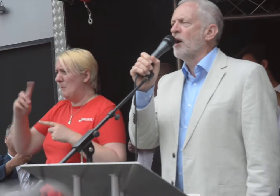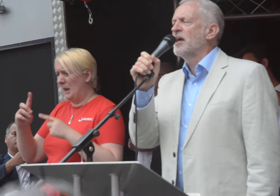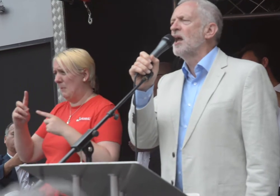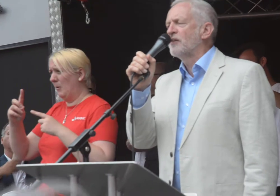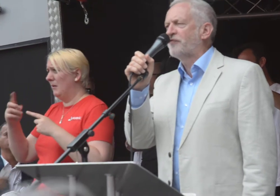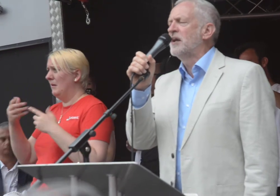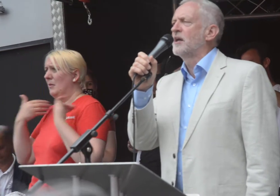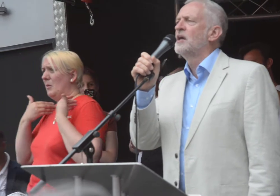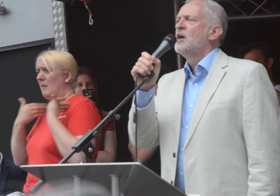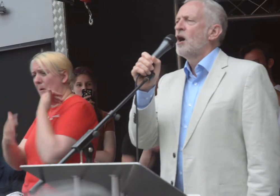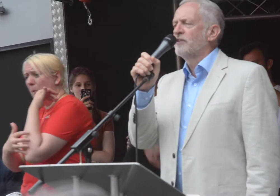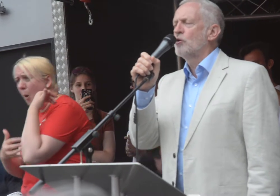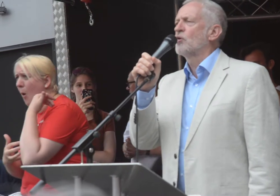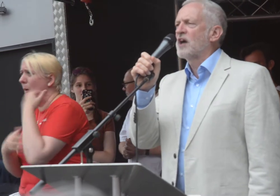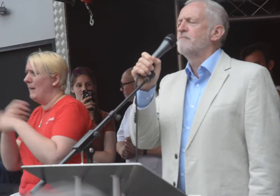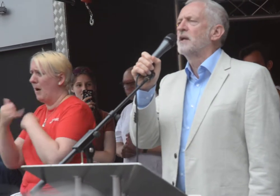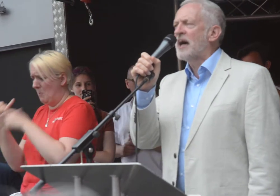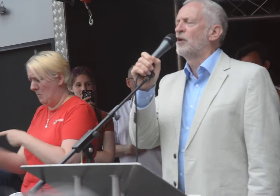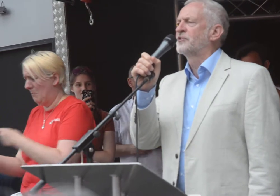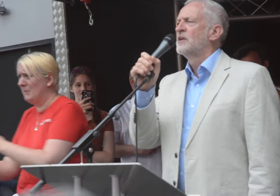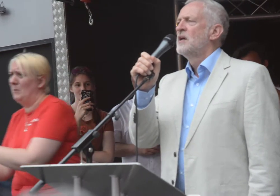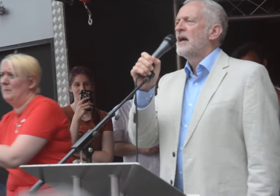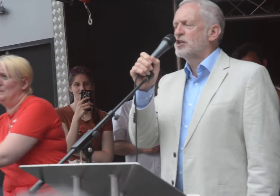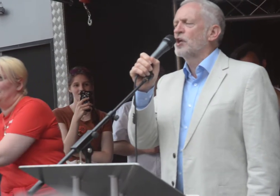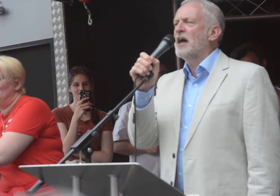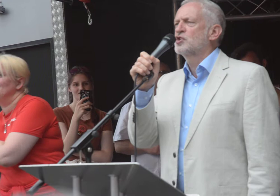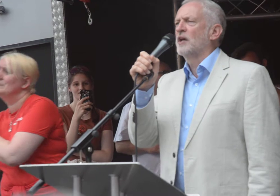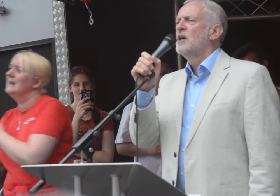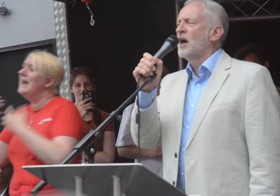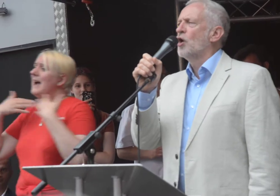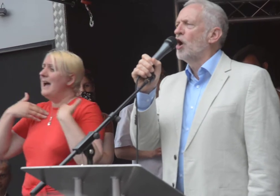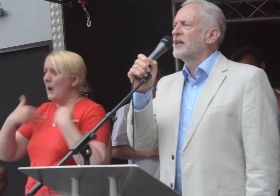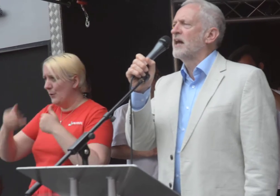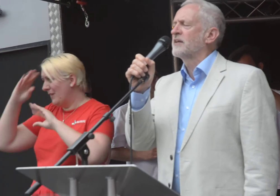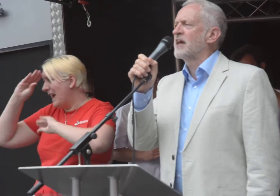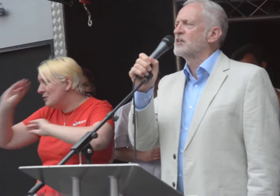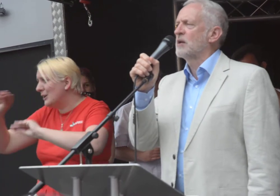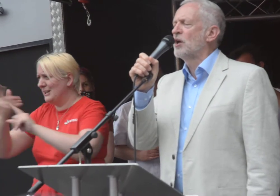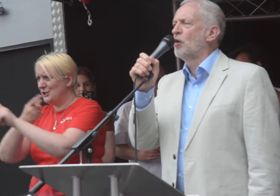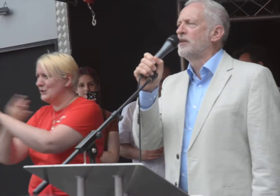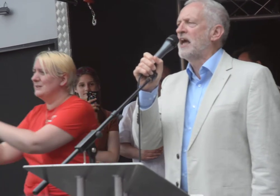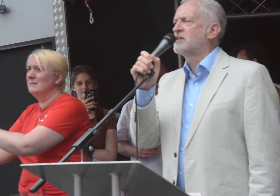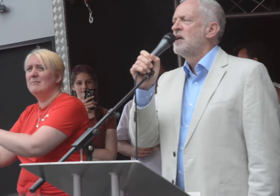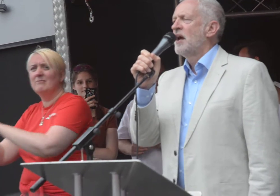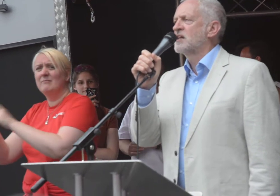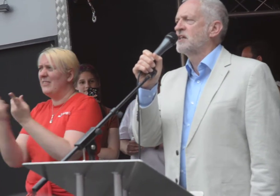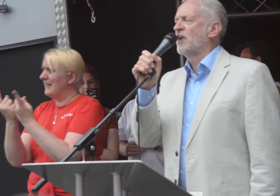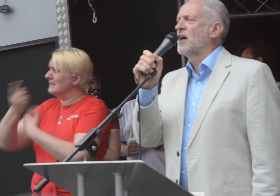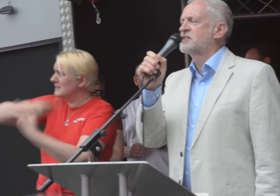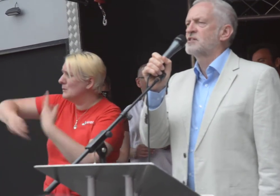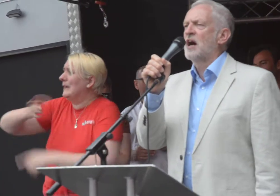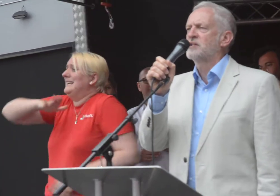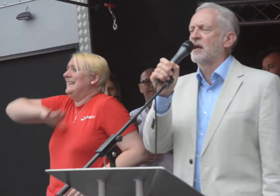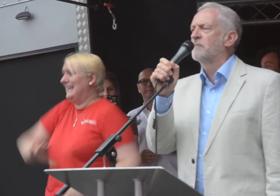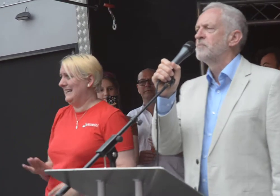a growing underfunding of local government, health, education, and all the other things that we all need in a